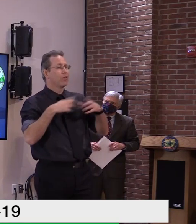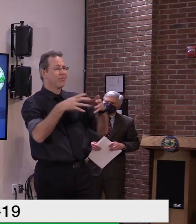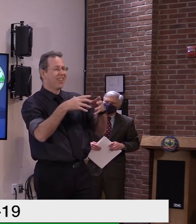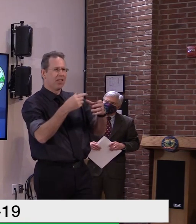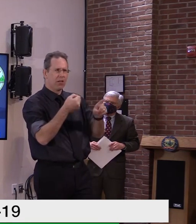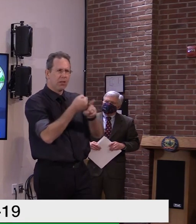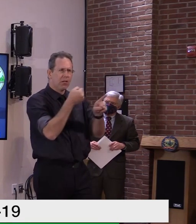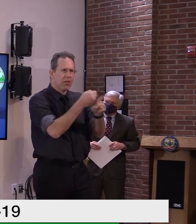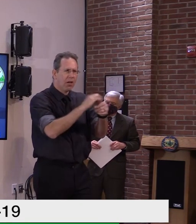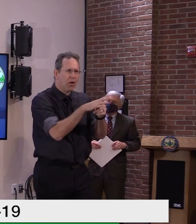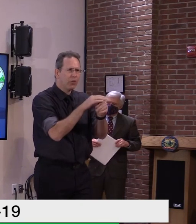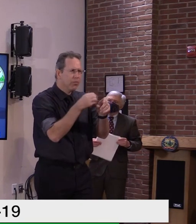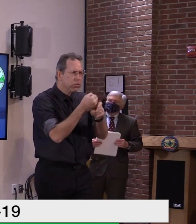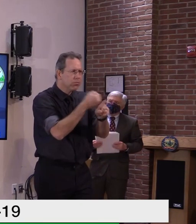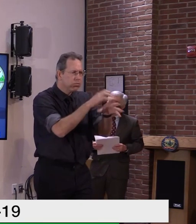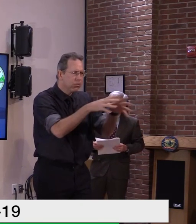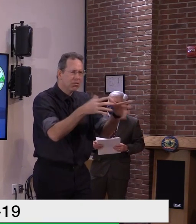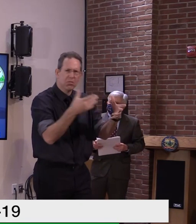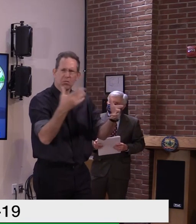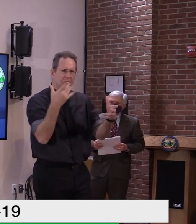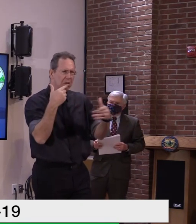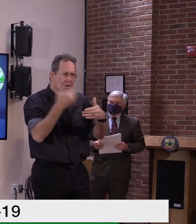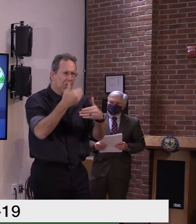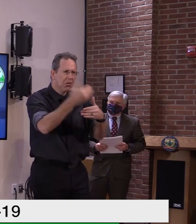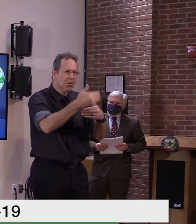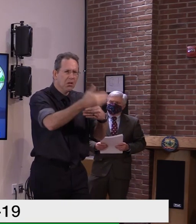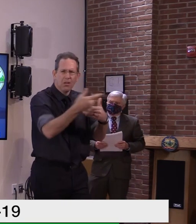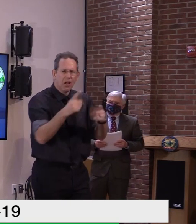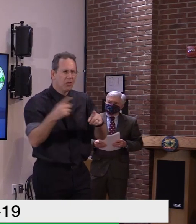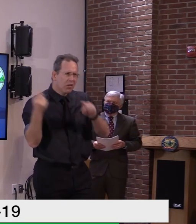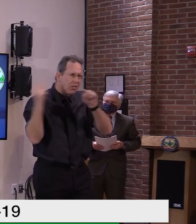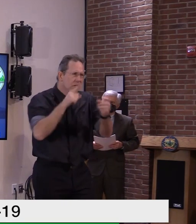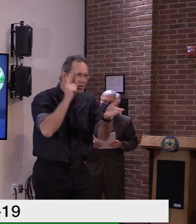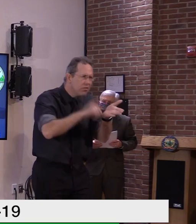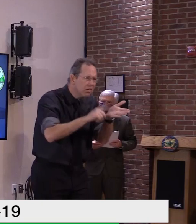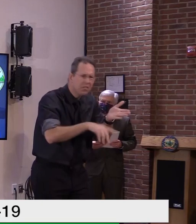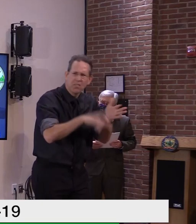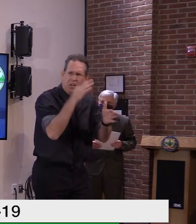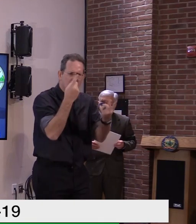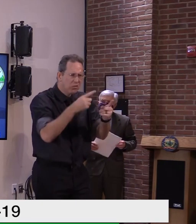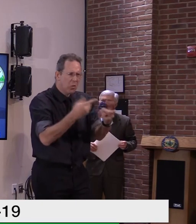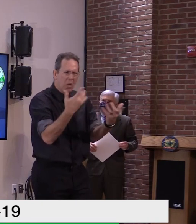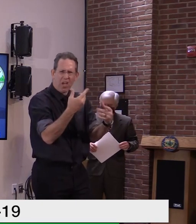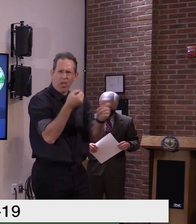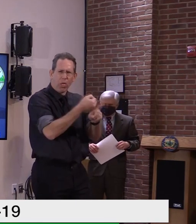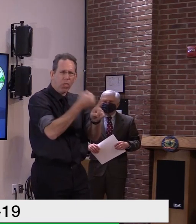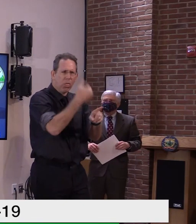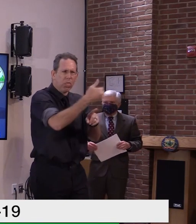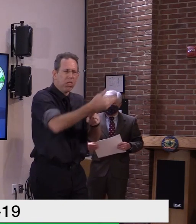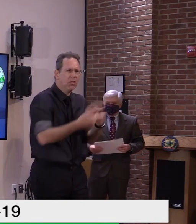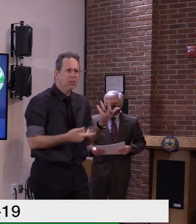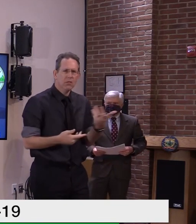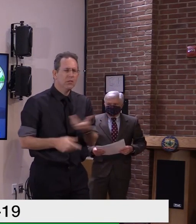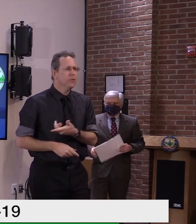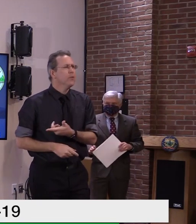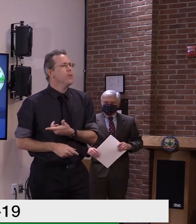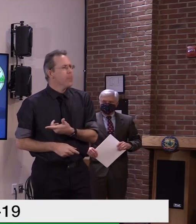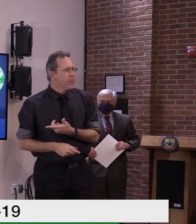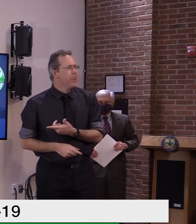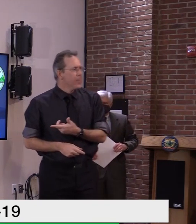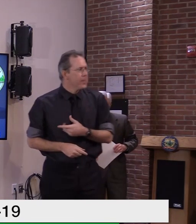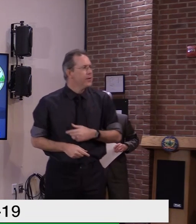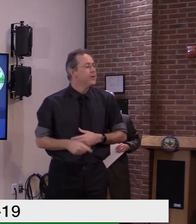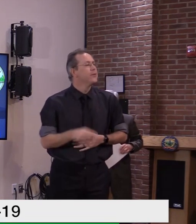of responding to the outbreak? Yeah. First of all, just remember, we learned about this last night. So to do